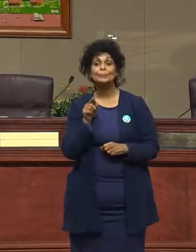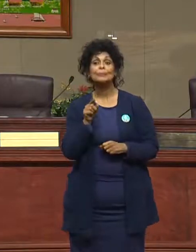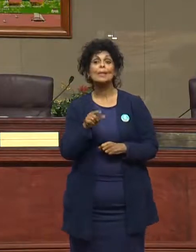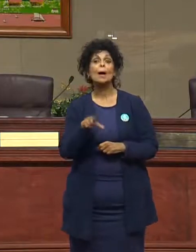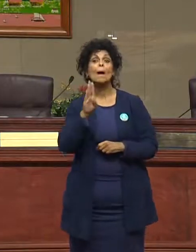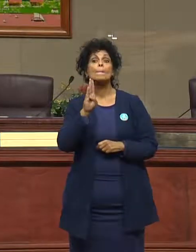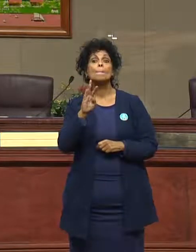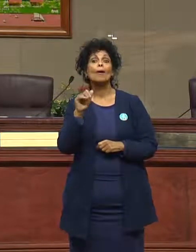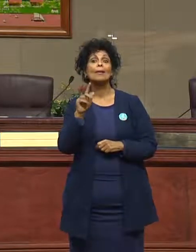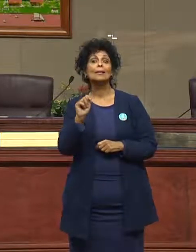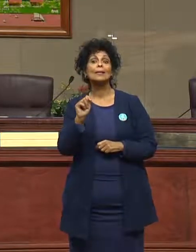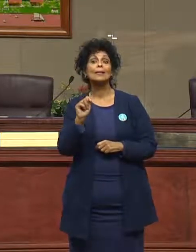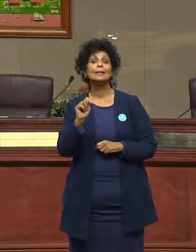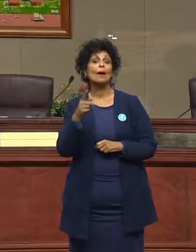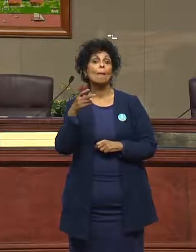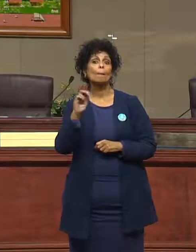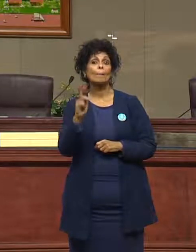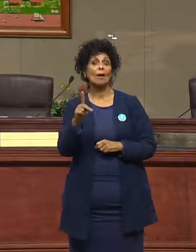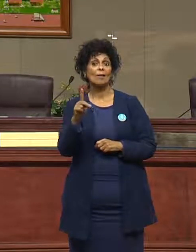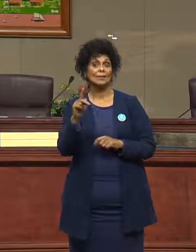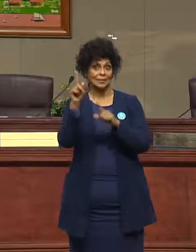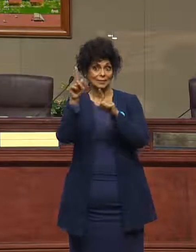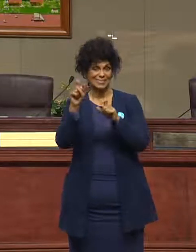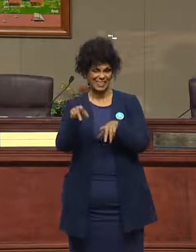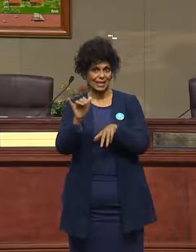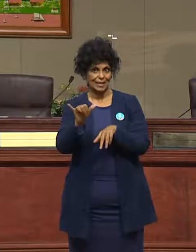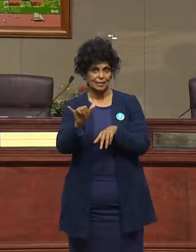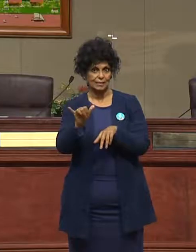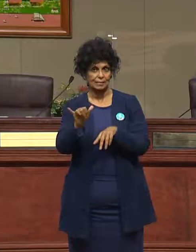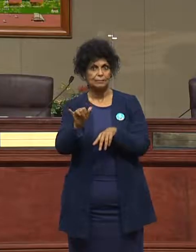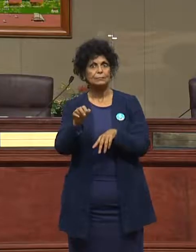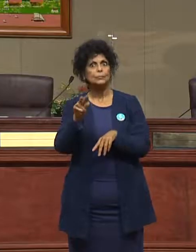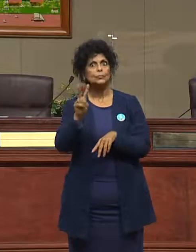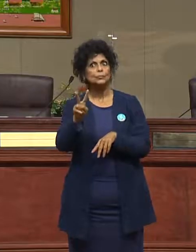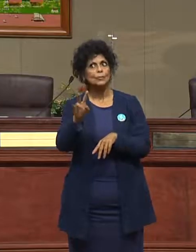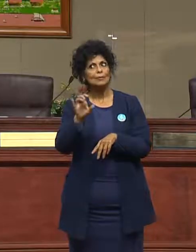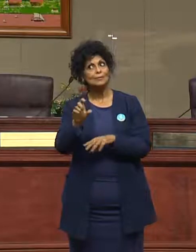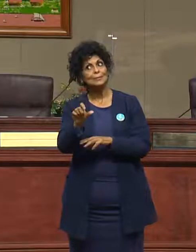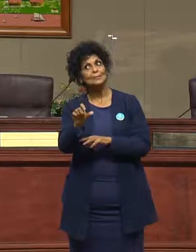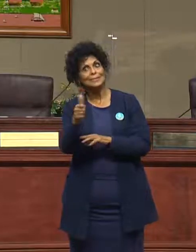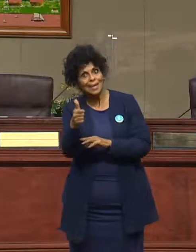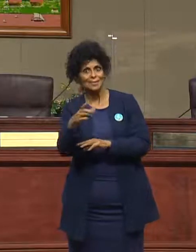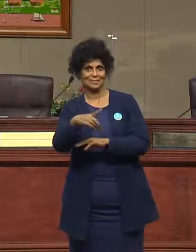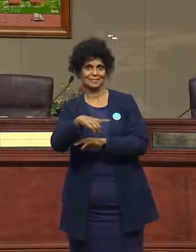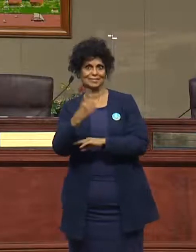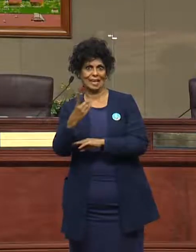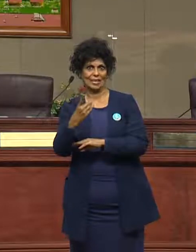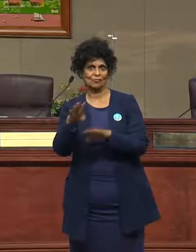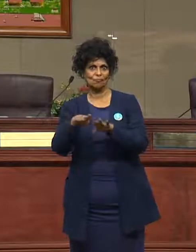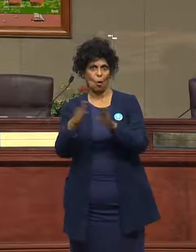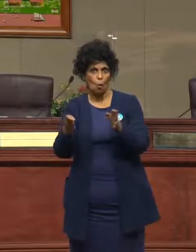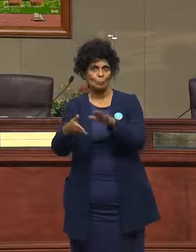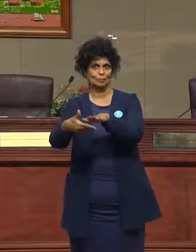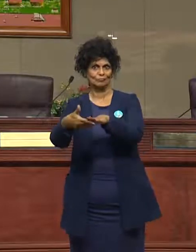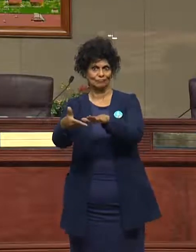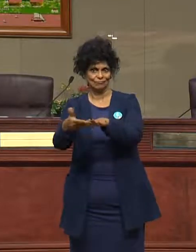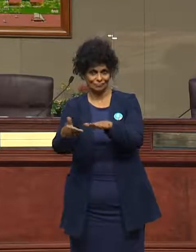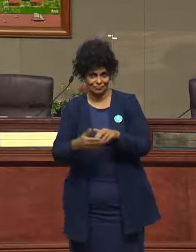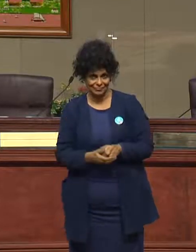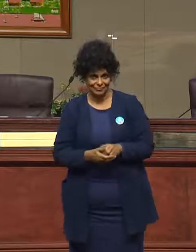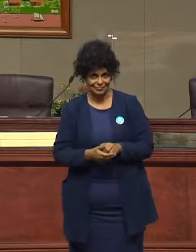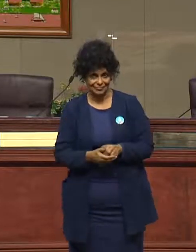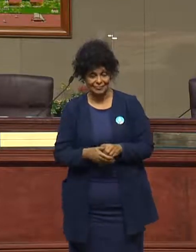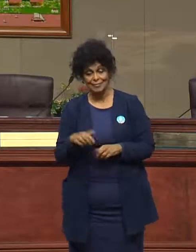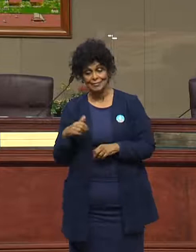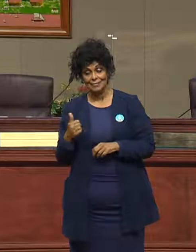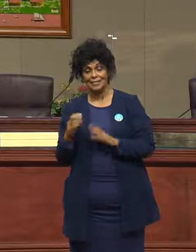testing location has been open for 210 days, and the Convention Center testing